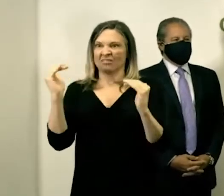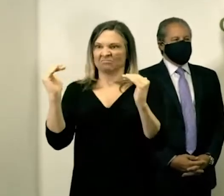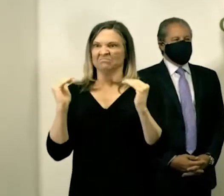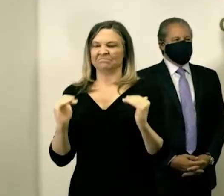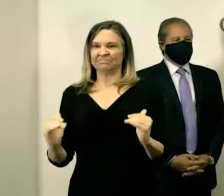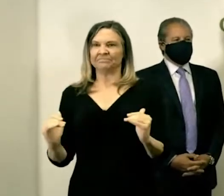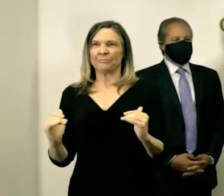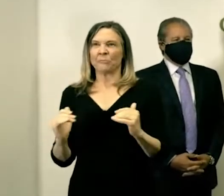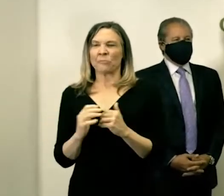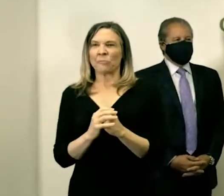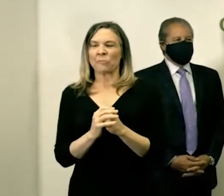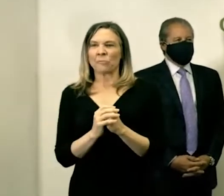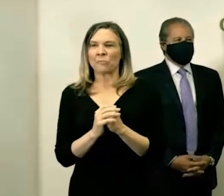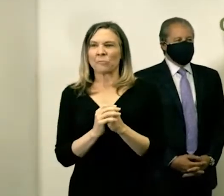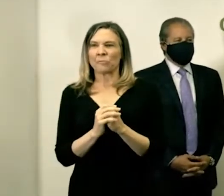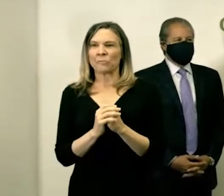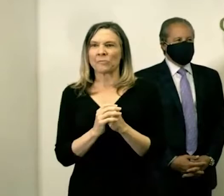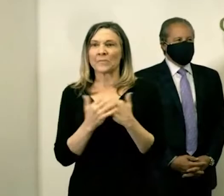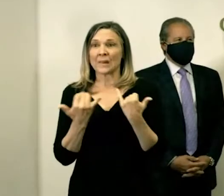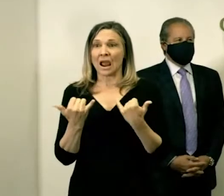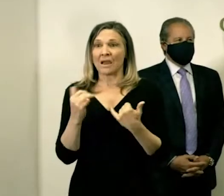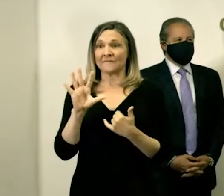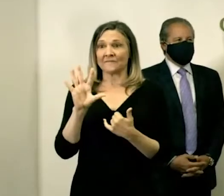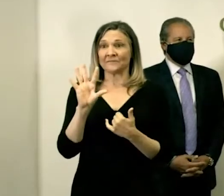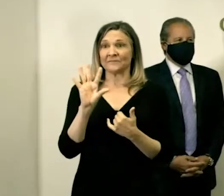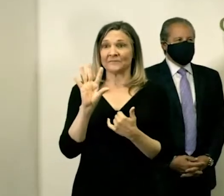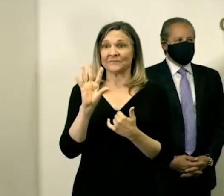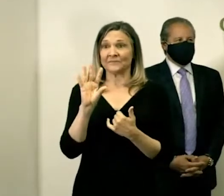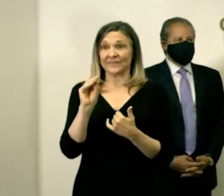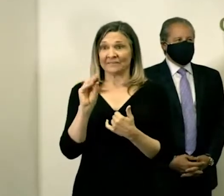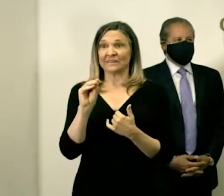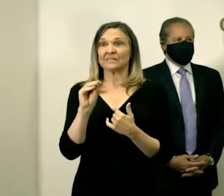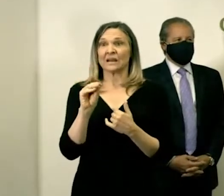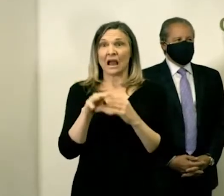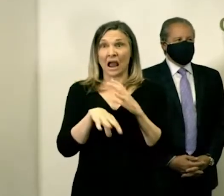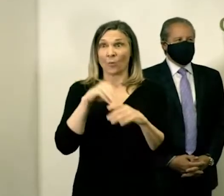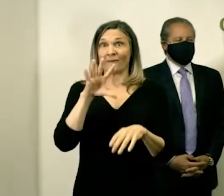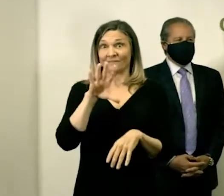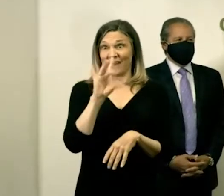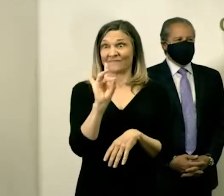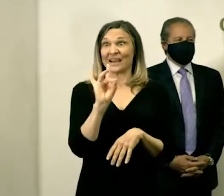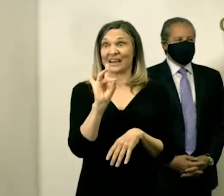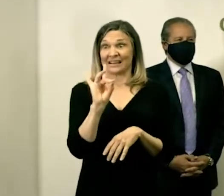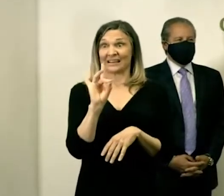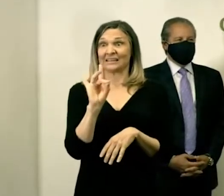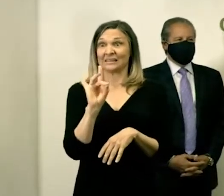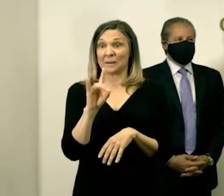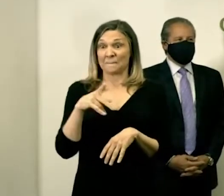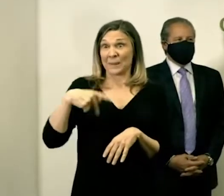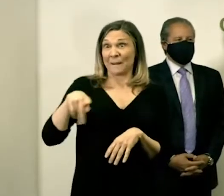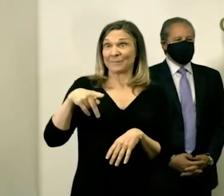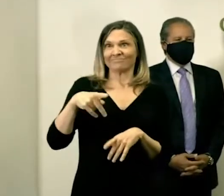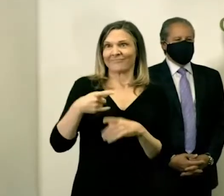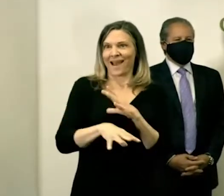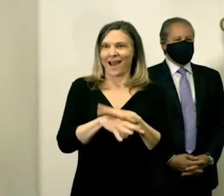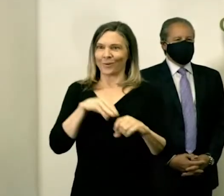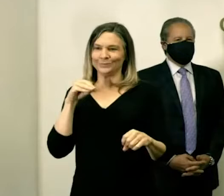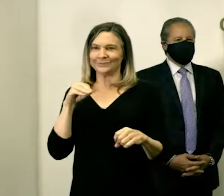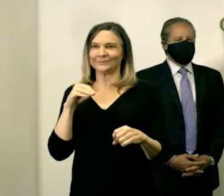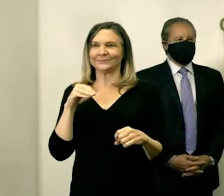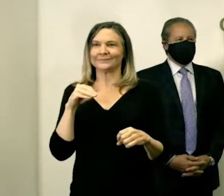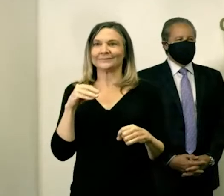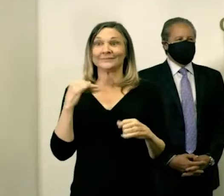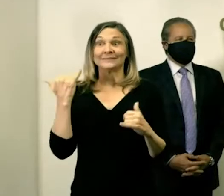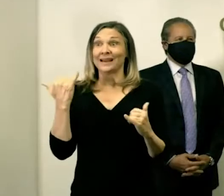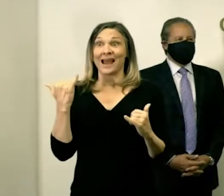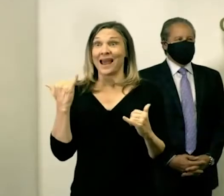tiers. Now 50 of the 58 counties are out of that purple tier. Many other counties moved into the